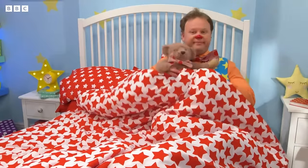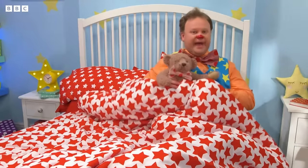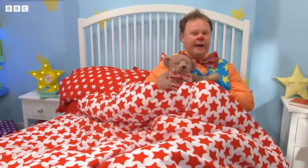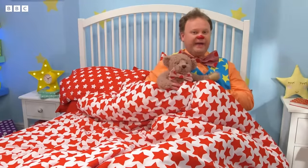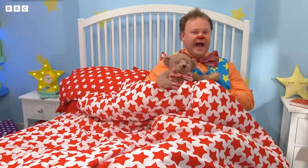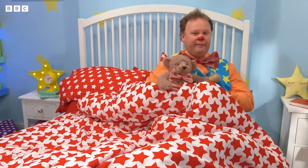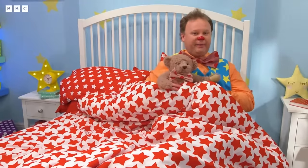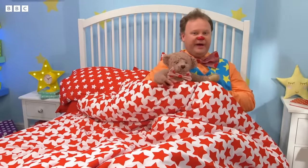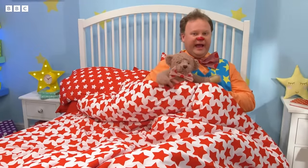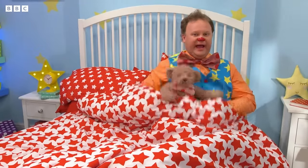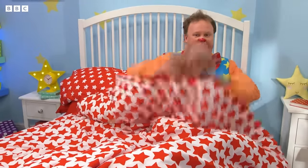Coming up, Polly!